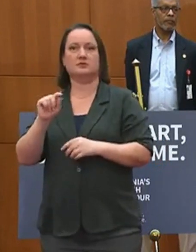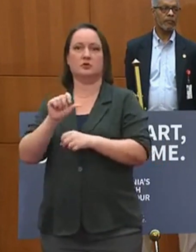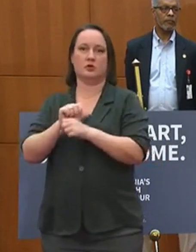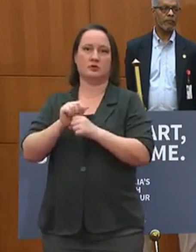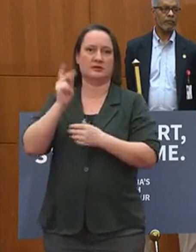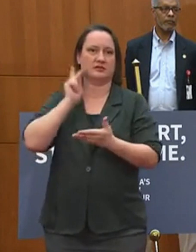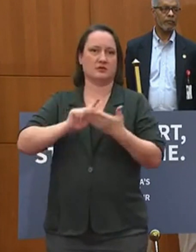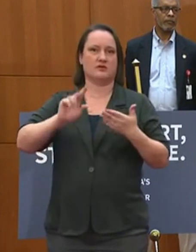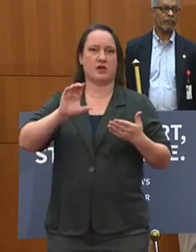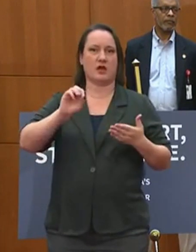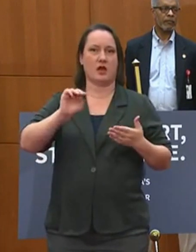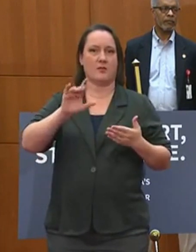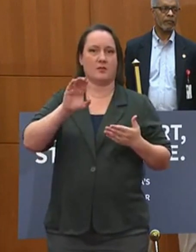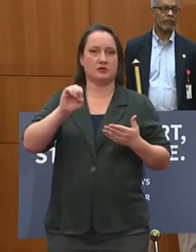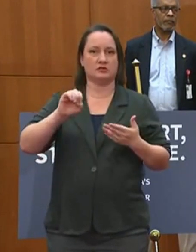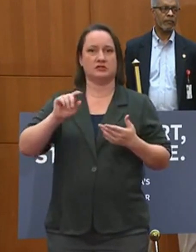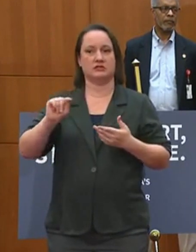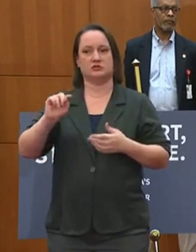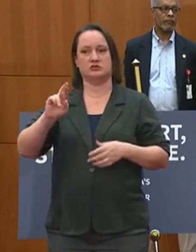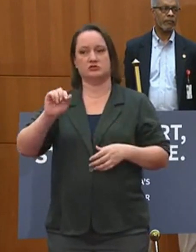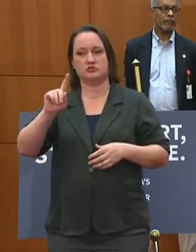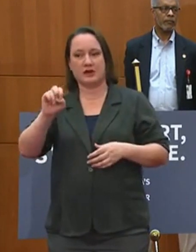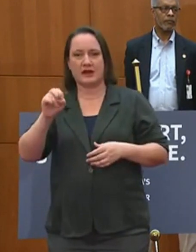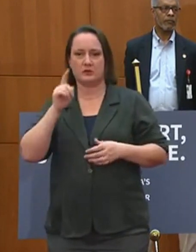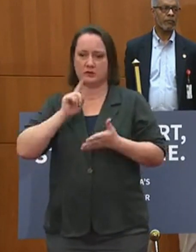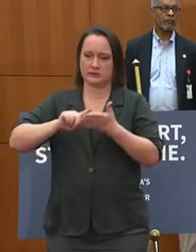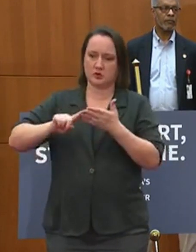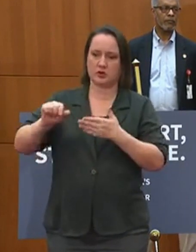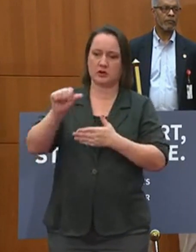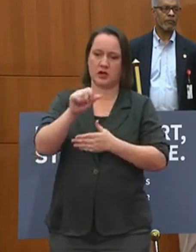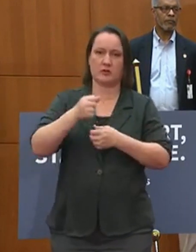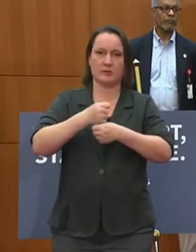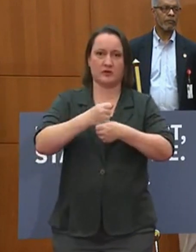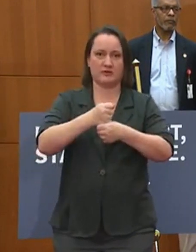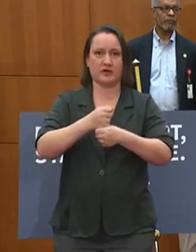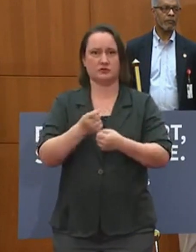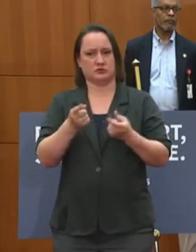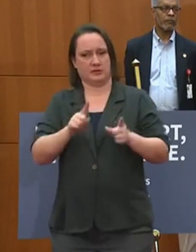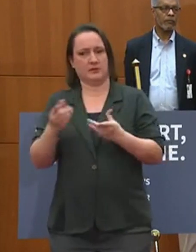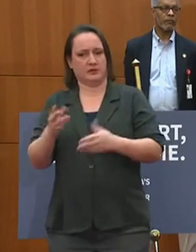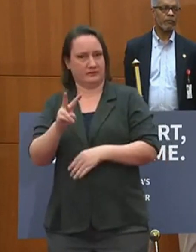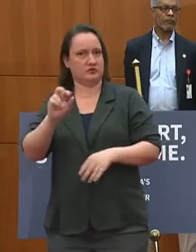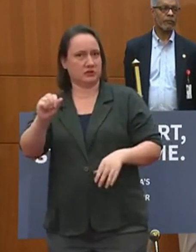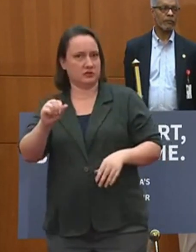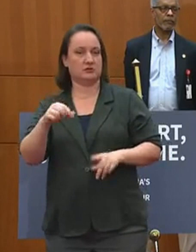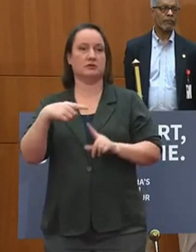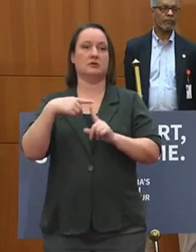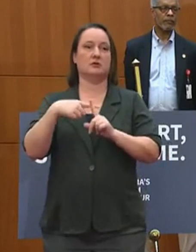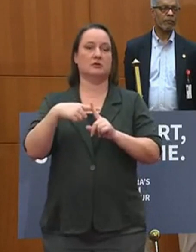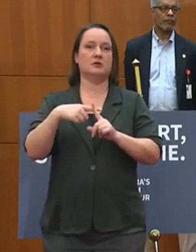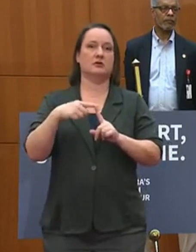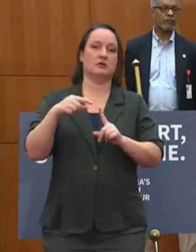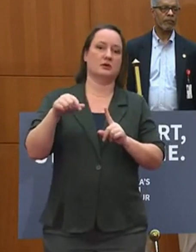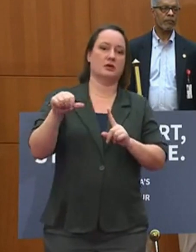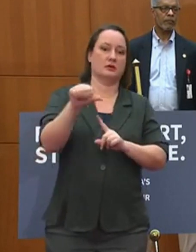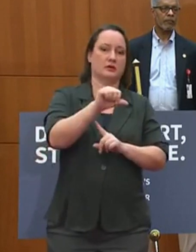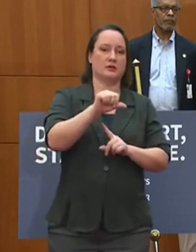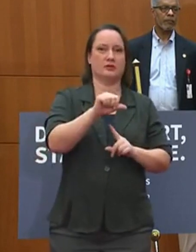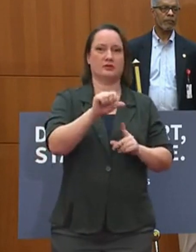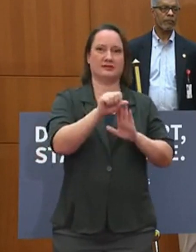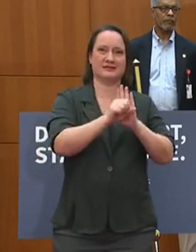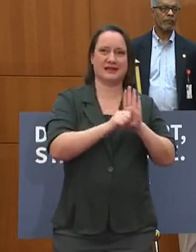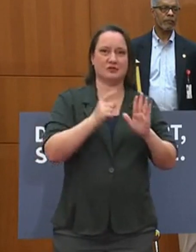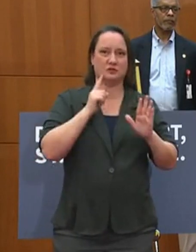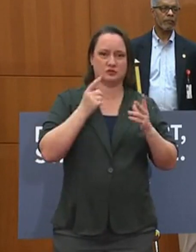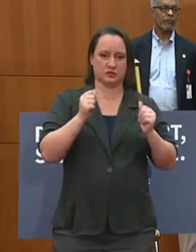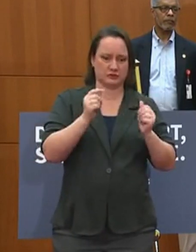Trade and his team exploring, are there manufacturing, and that's starting to occur here in Virginia, and we're also, just like everybody else, going to where